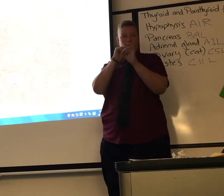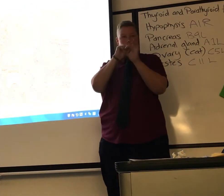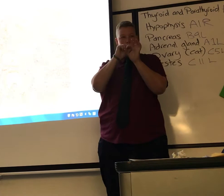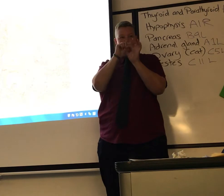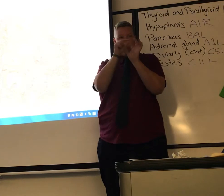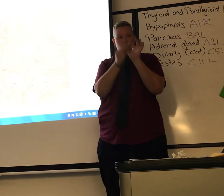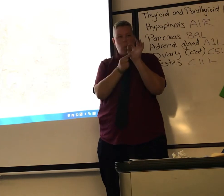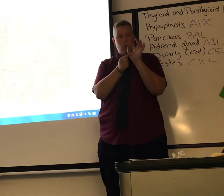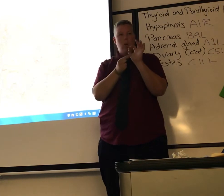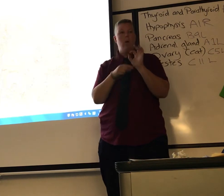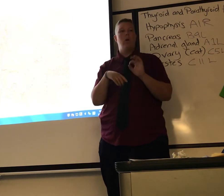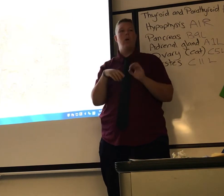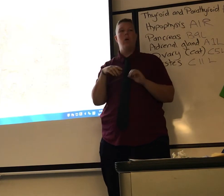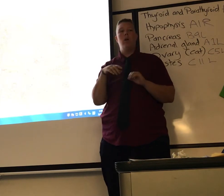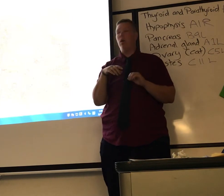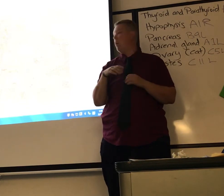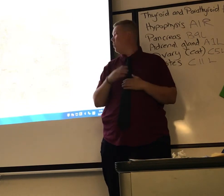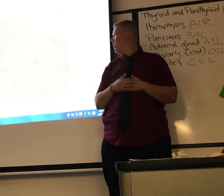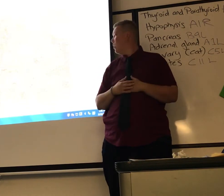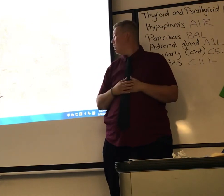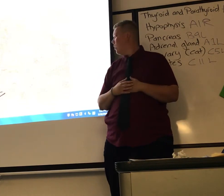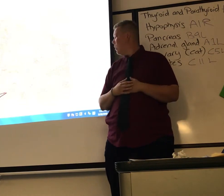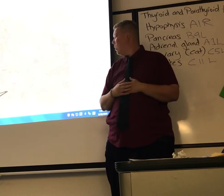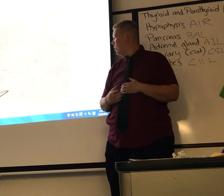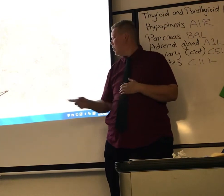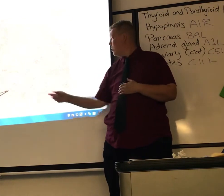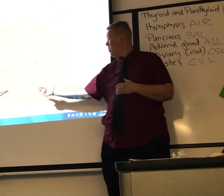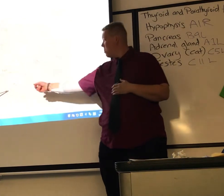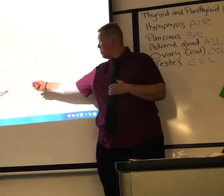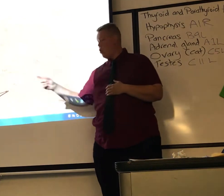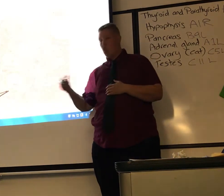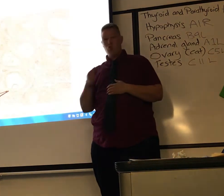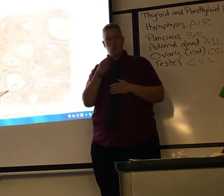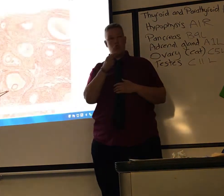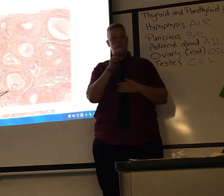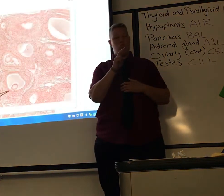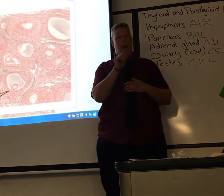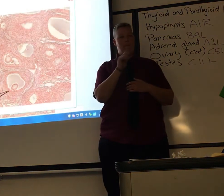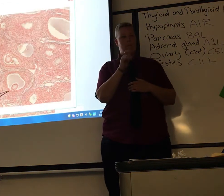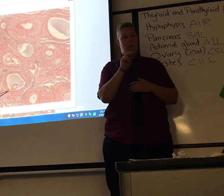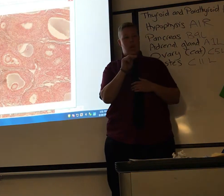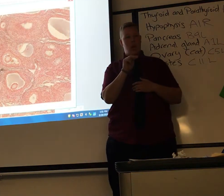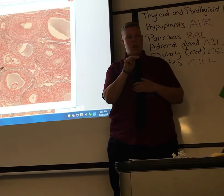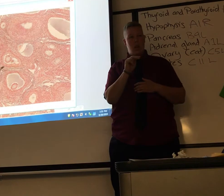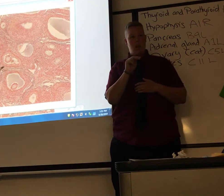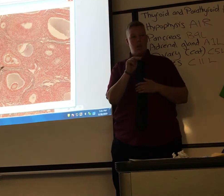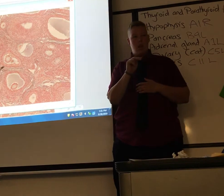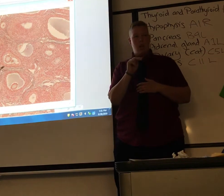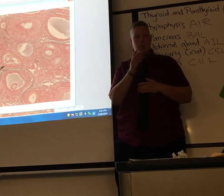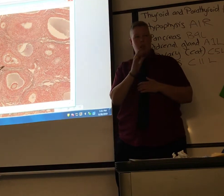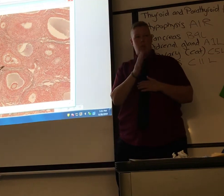Let's go somewhere else. That's probably a Graphian. That's good Graphian. Okay, this is somewhere in between Graphian and